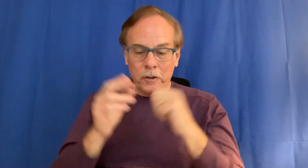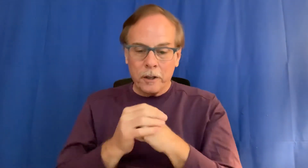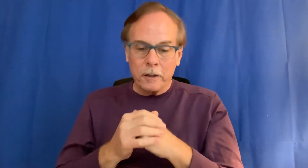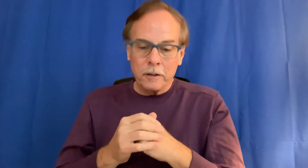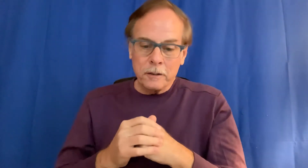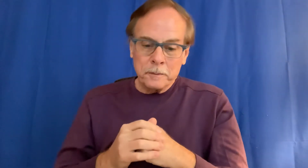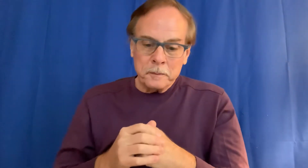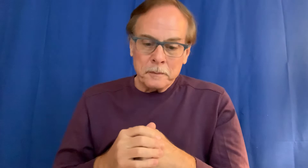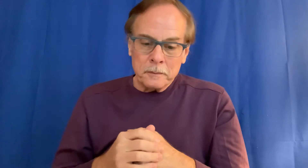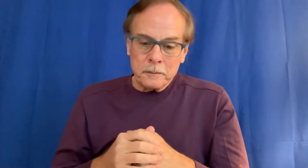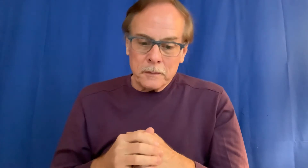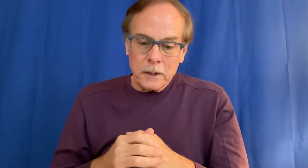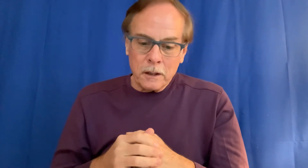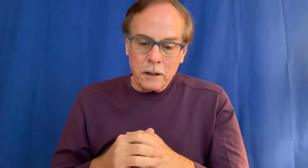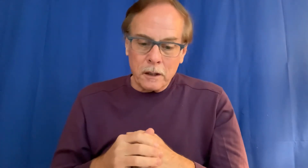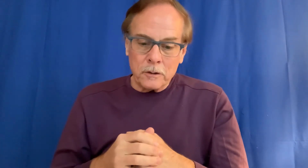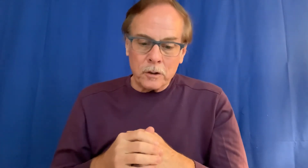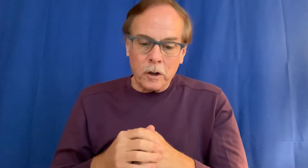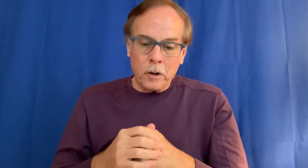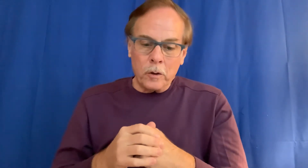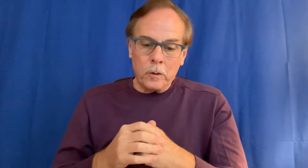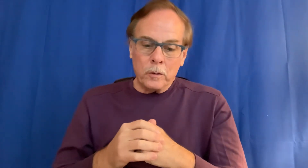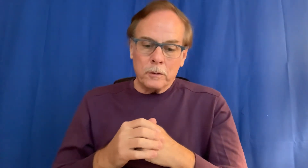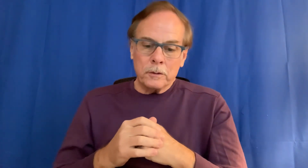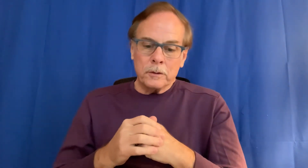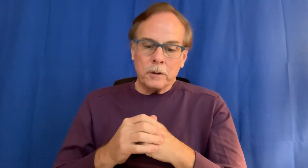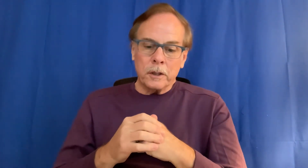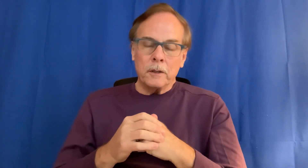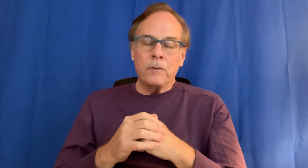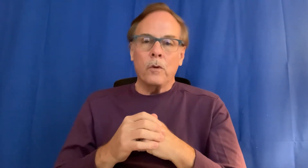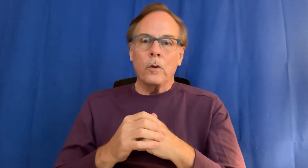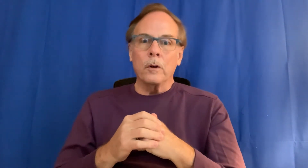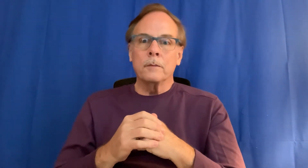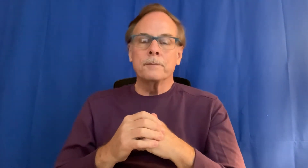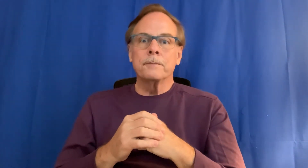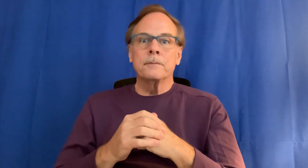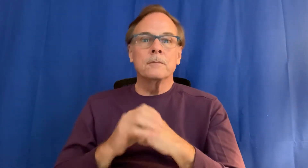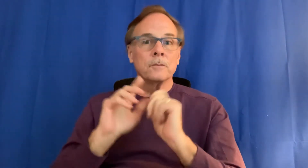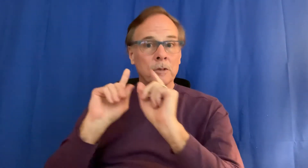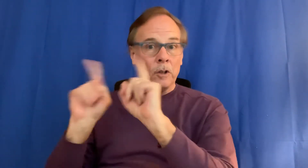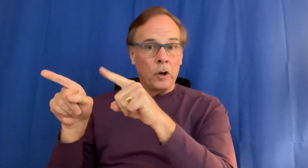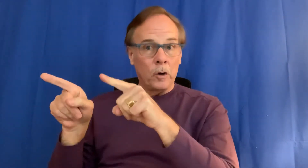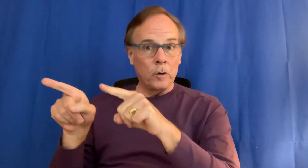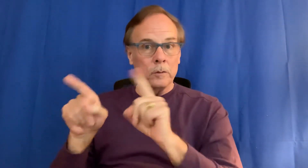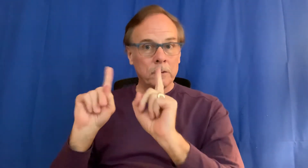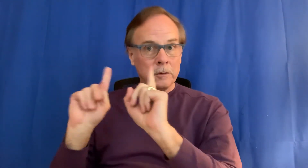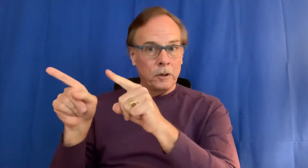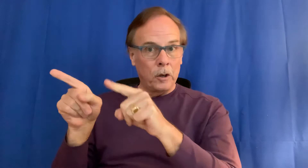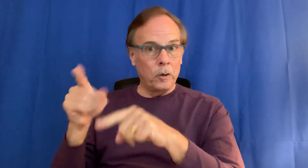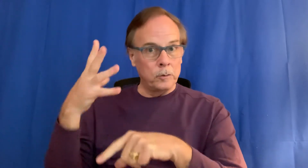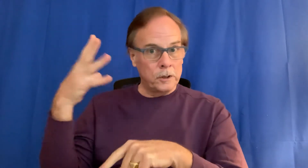hair. To go, to leave for, to go, to